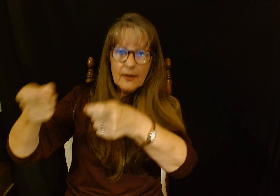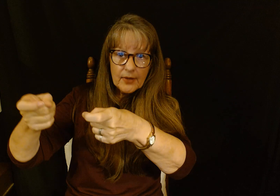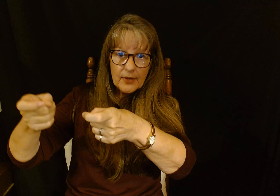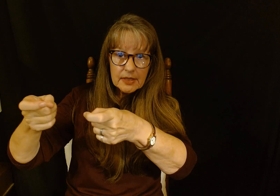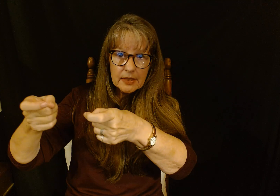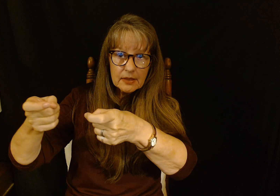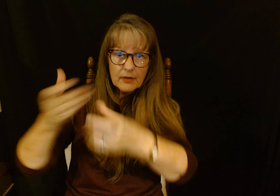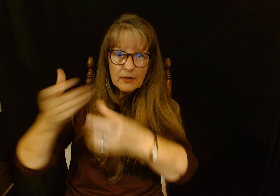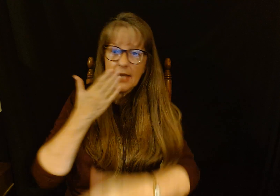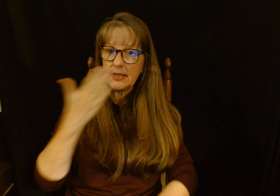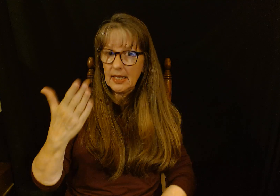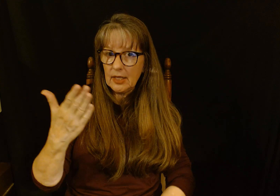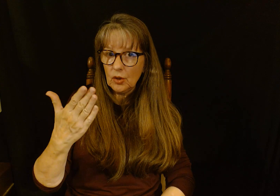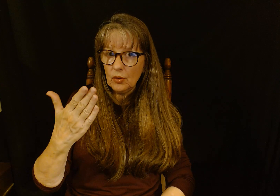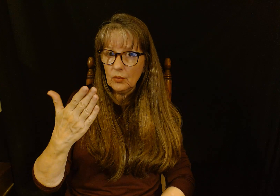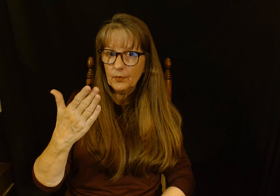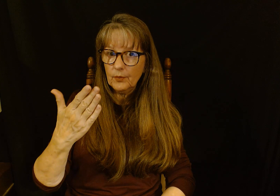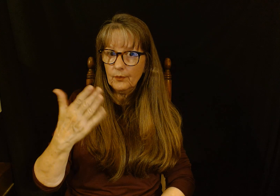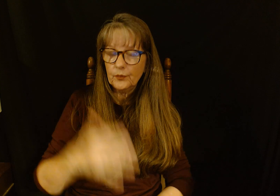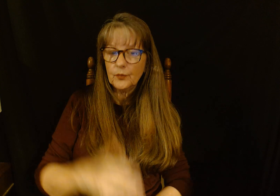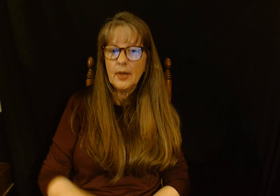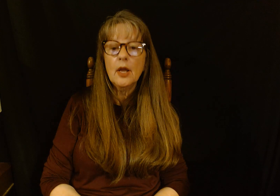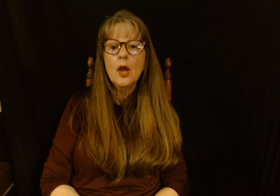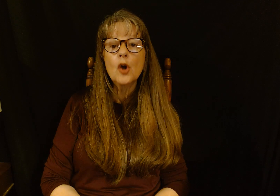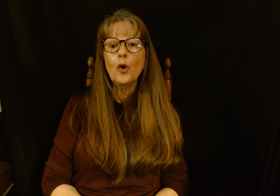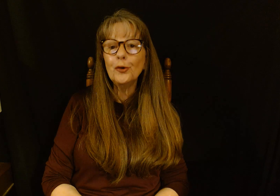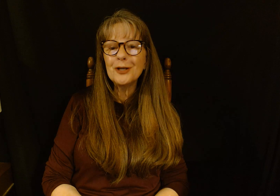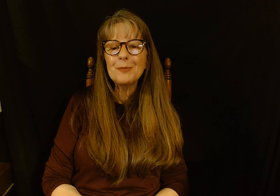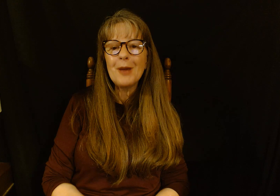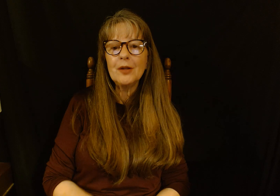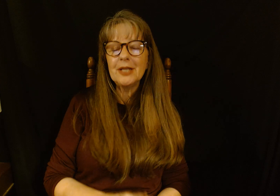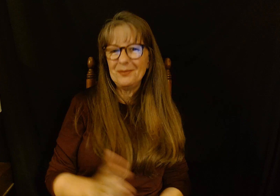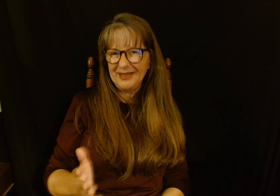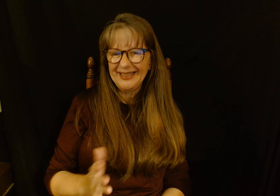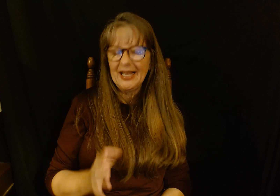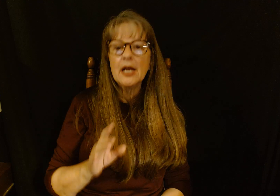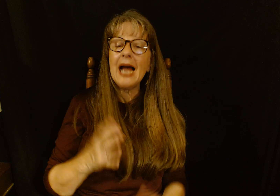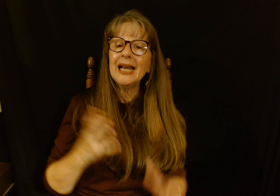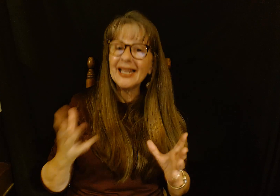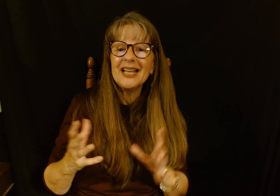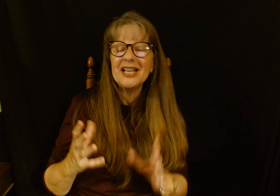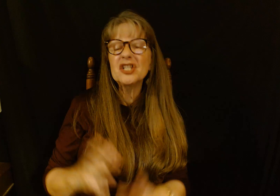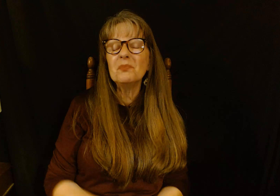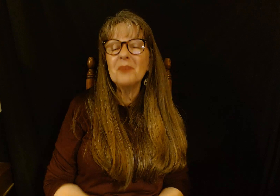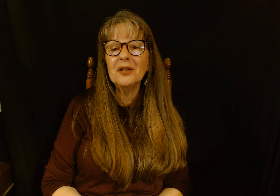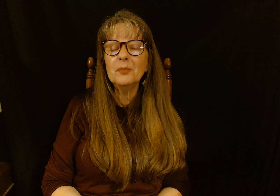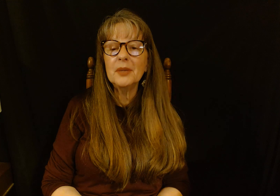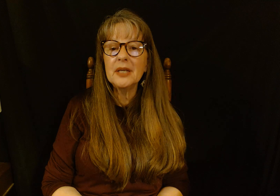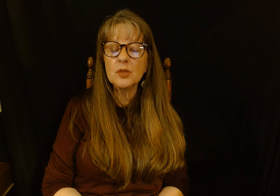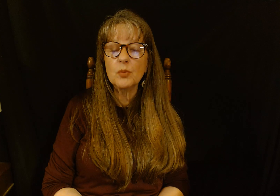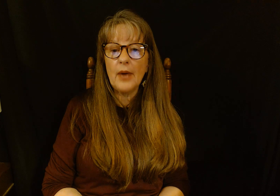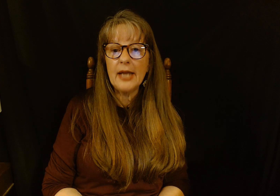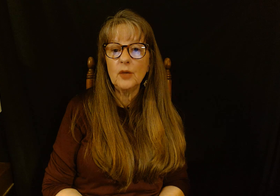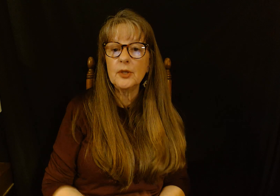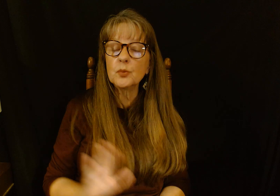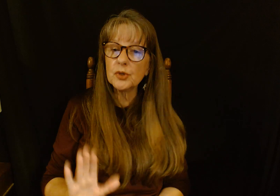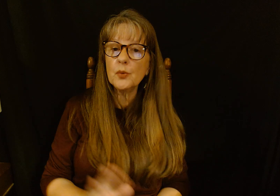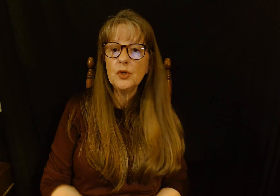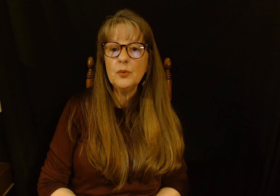it as a thank you, right? Or you could spell tip. I like it in ASL better because it's more accurate. Well, so we'll do it again.